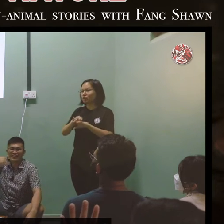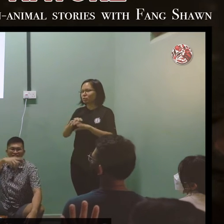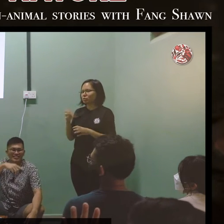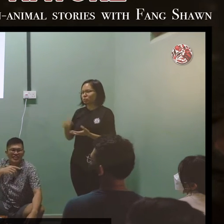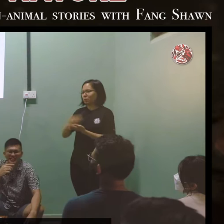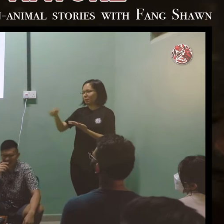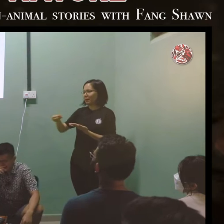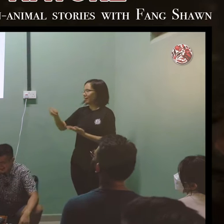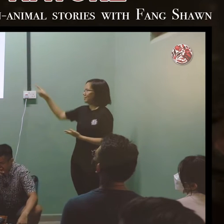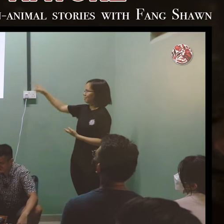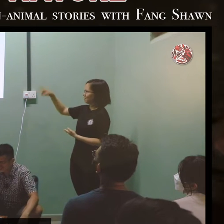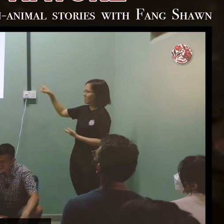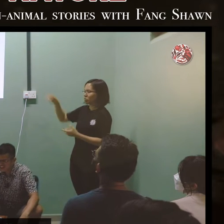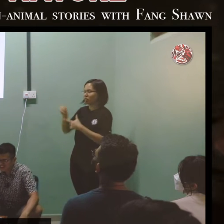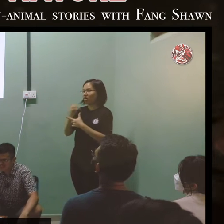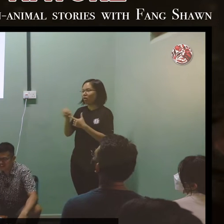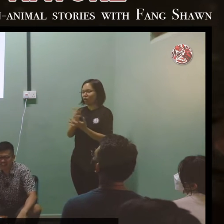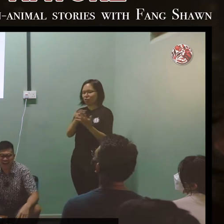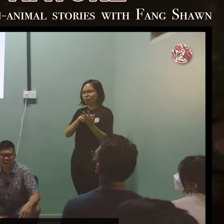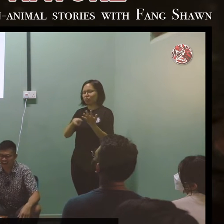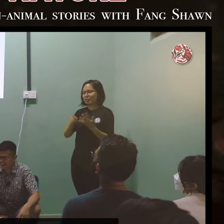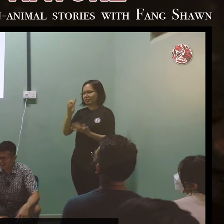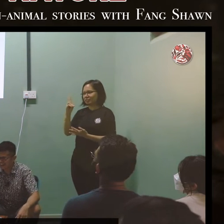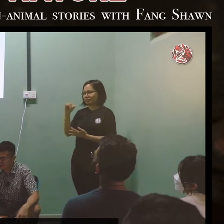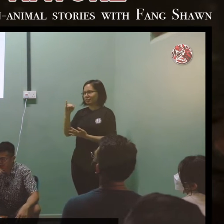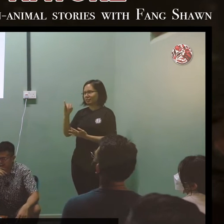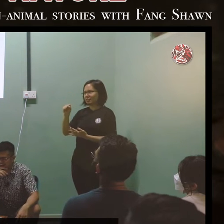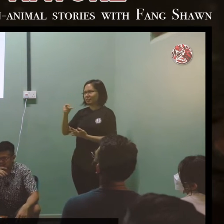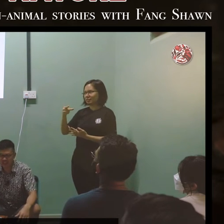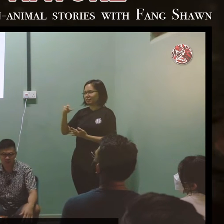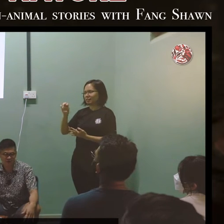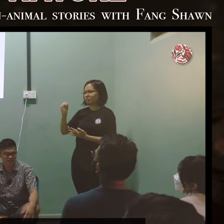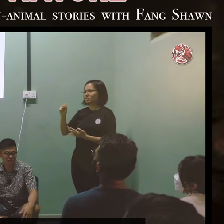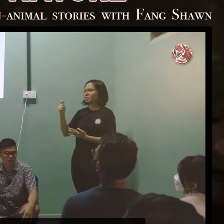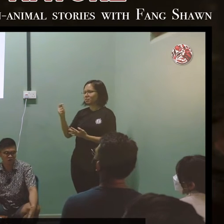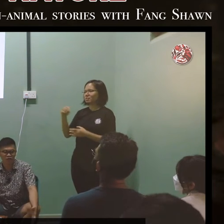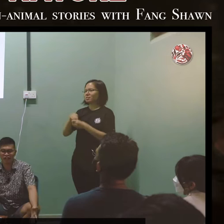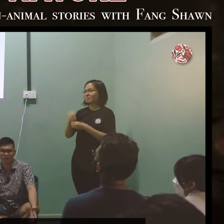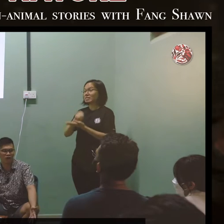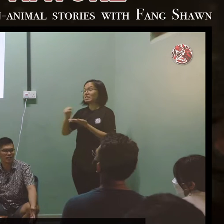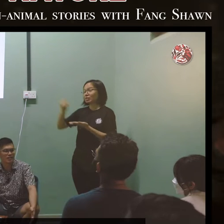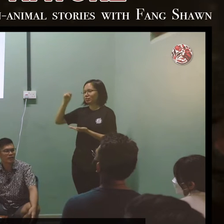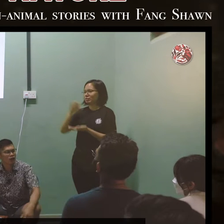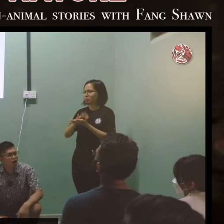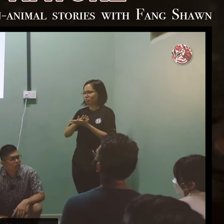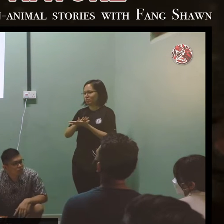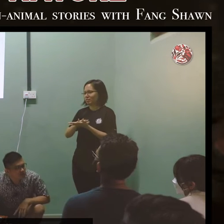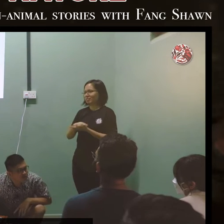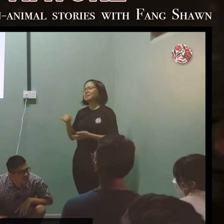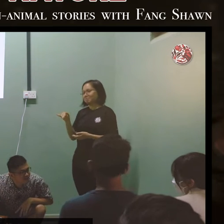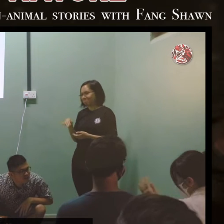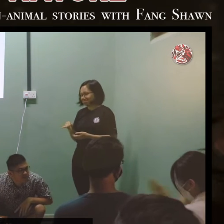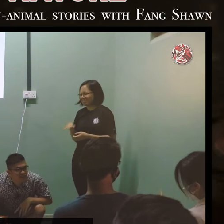have, right, okay, good, good. So same, that's how I got these books. It's to read during morning assembly. Oh, it's